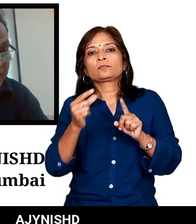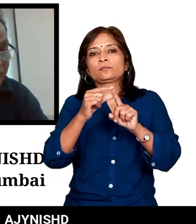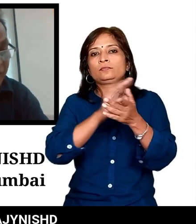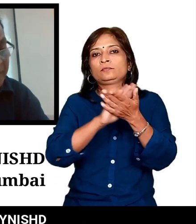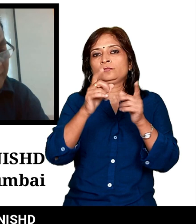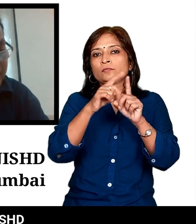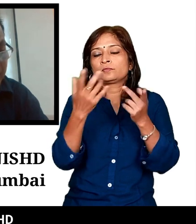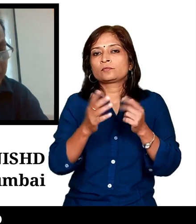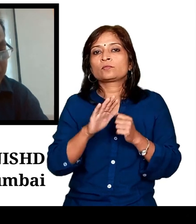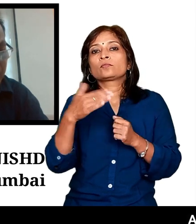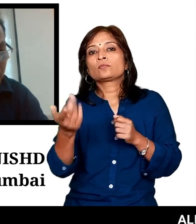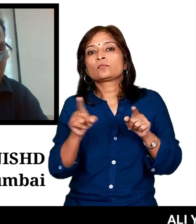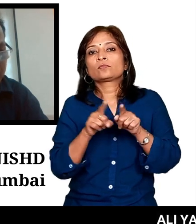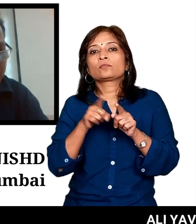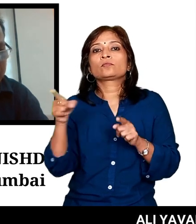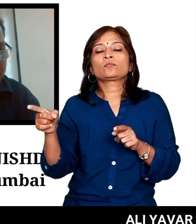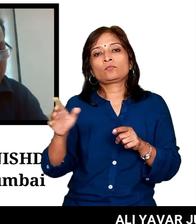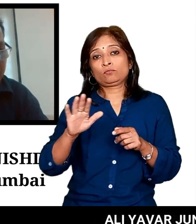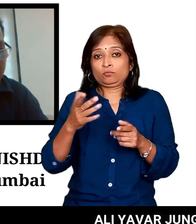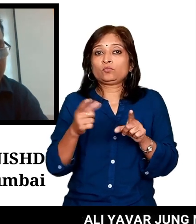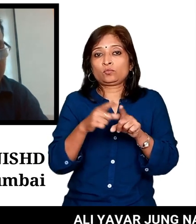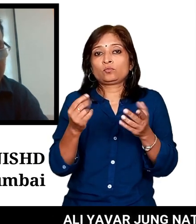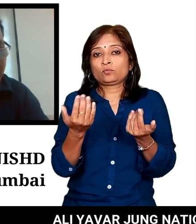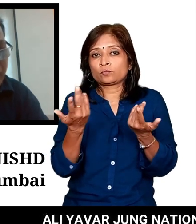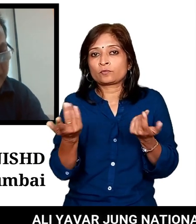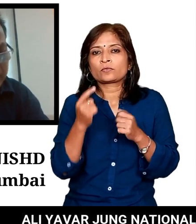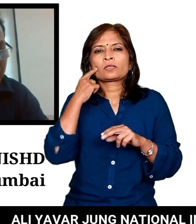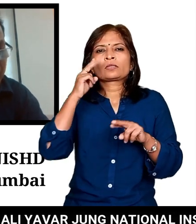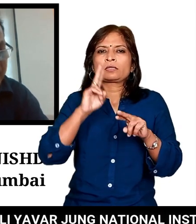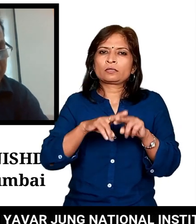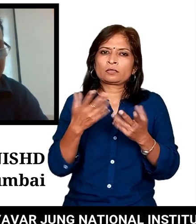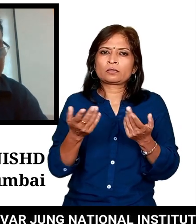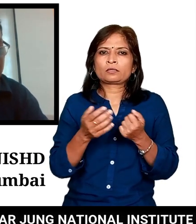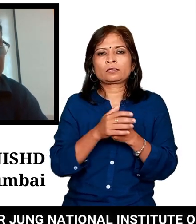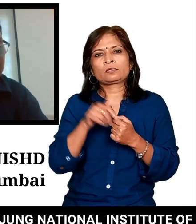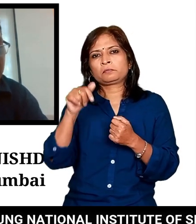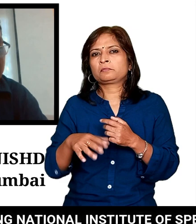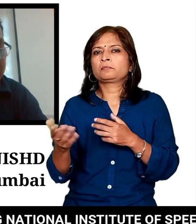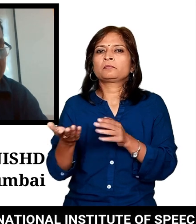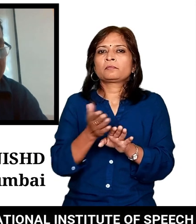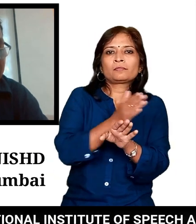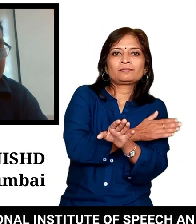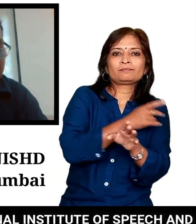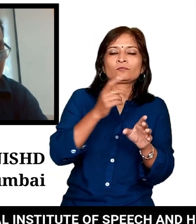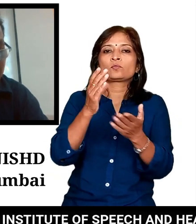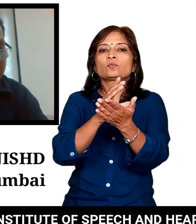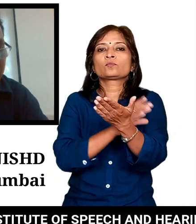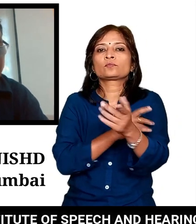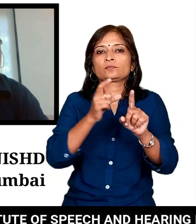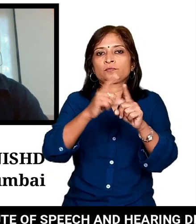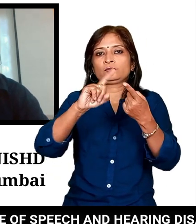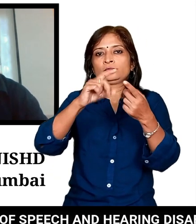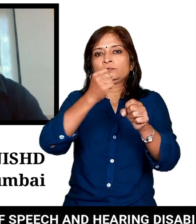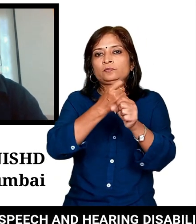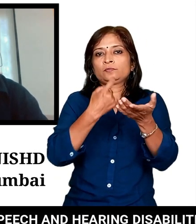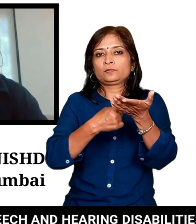phd after that they can go for the phd but if we come again back to the degree program so